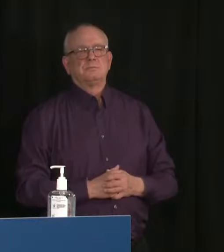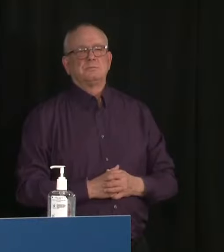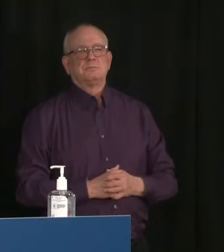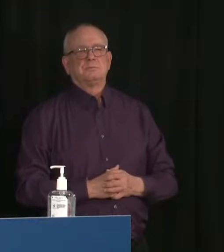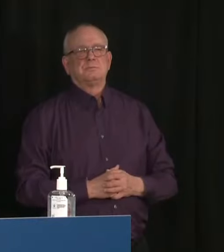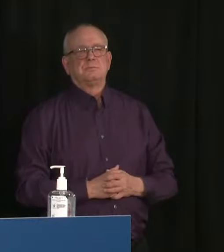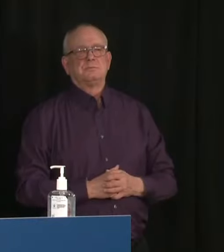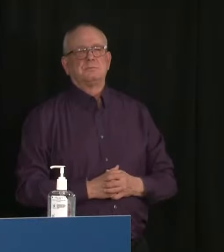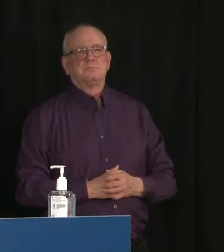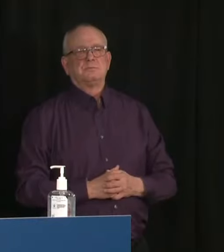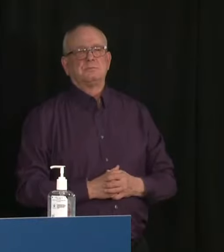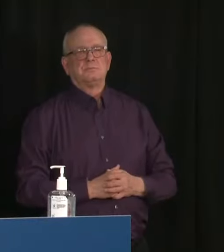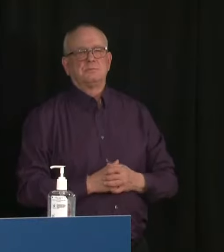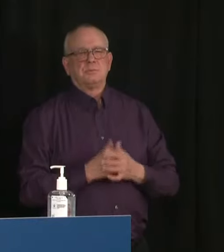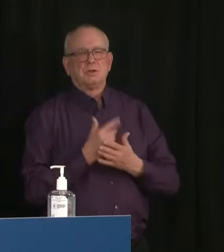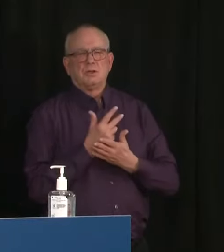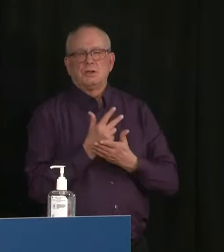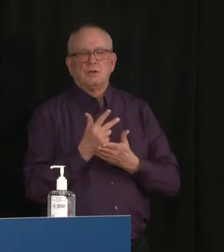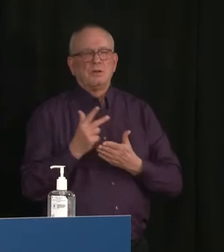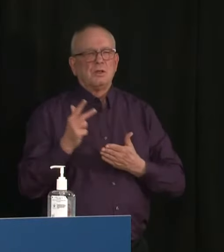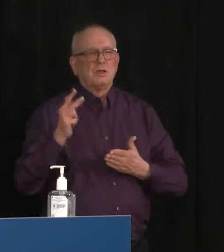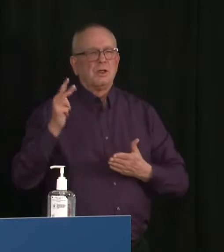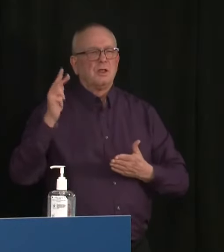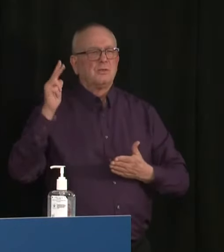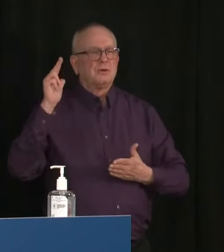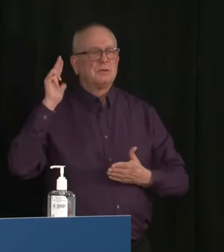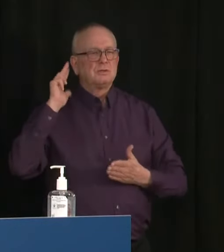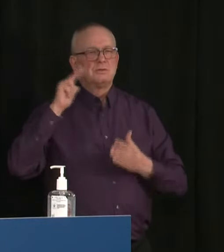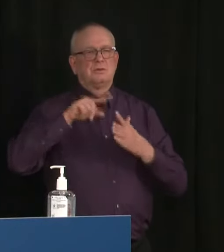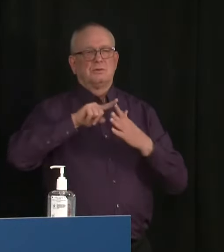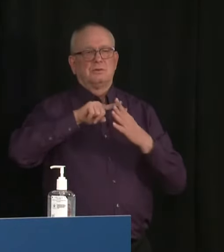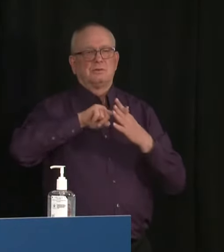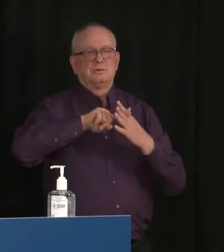exactly 3 weeks ago today. So is it time to